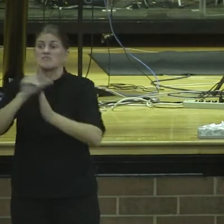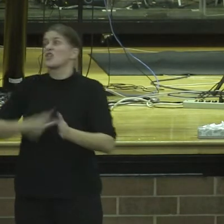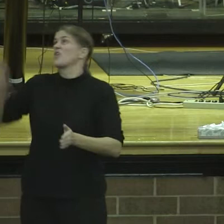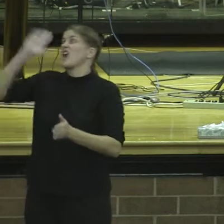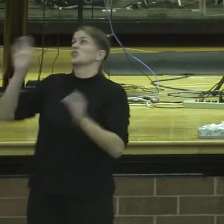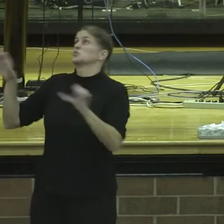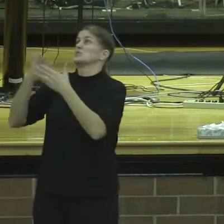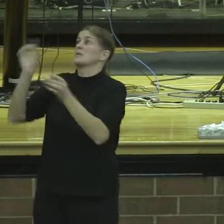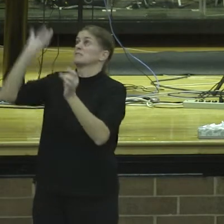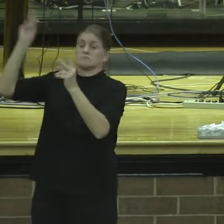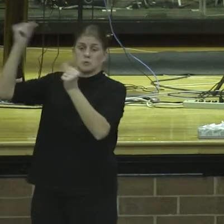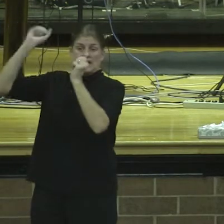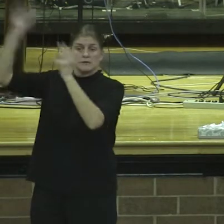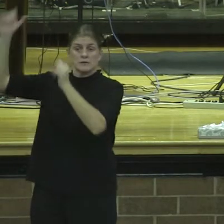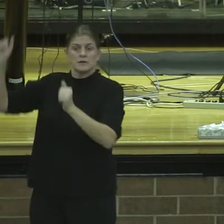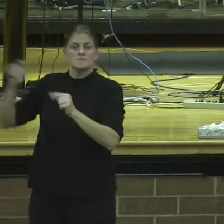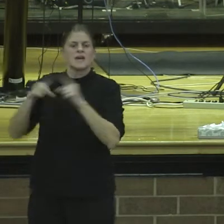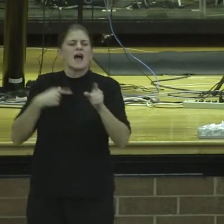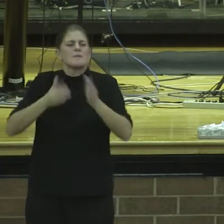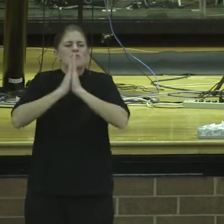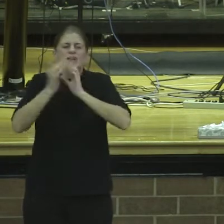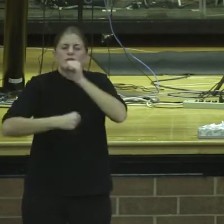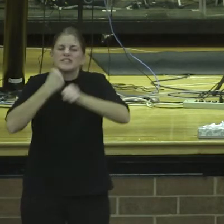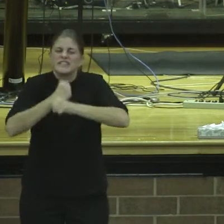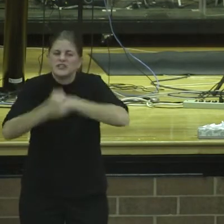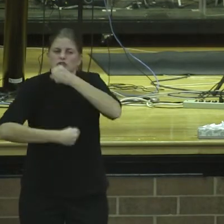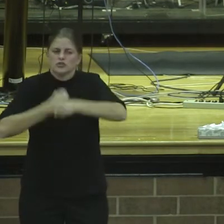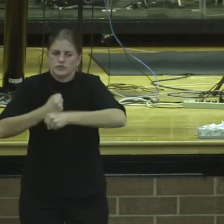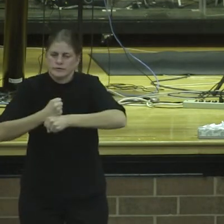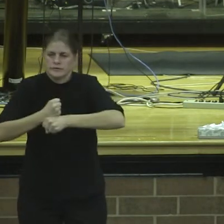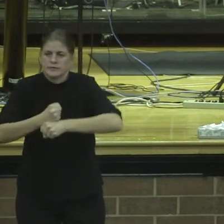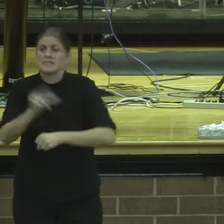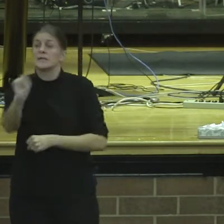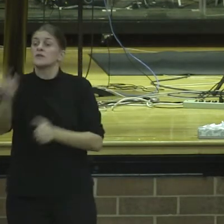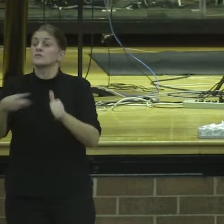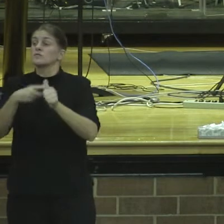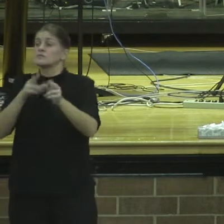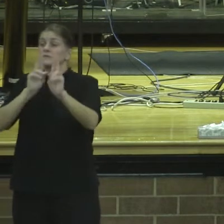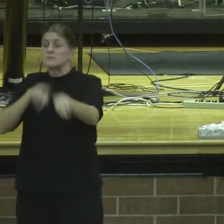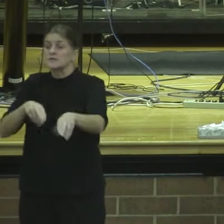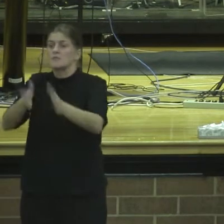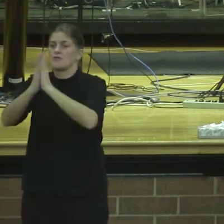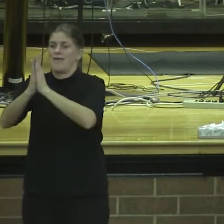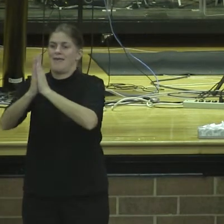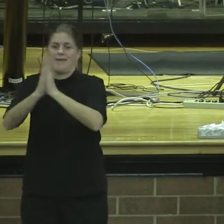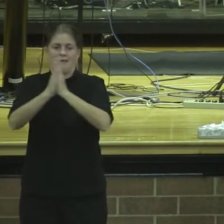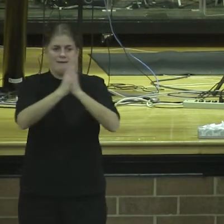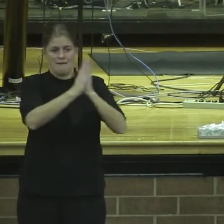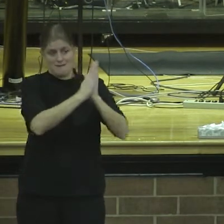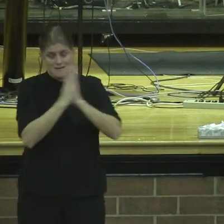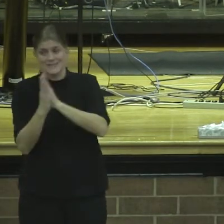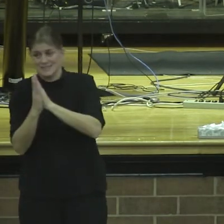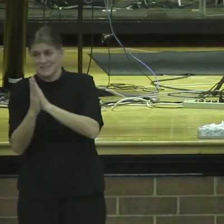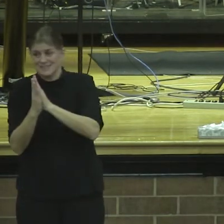years of praying that we can then add that on. Nehemiah's first response was to pray. Nehemiah wanted every choice,